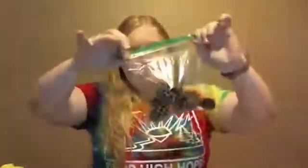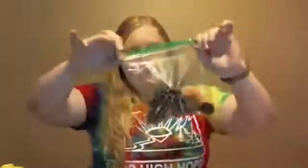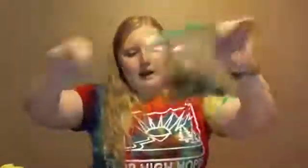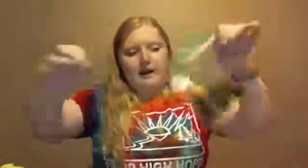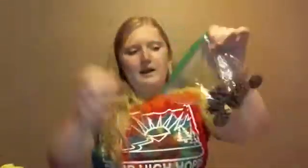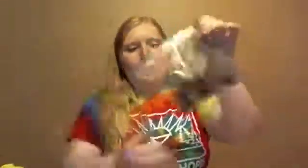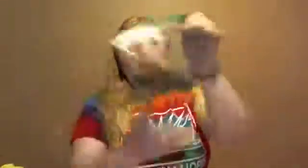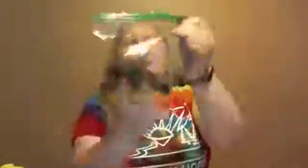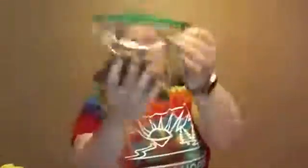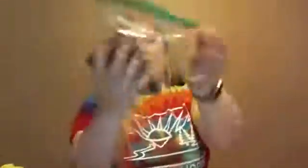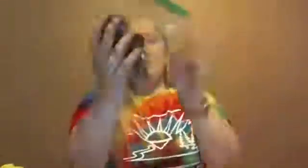And then